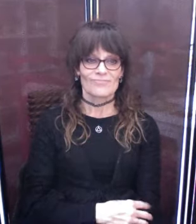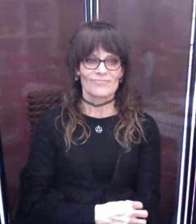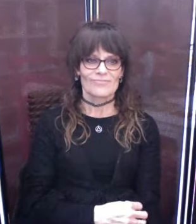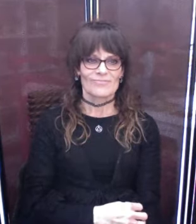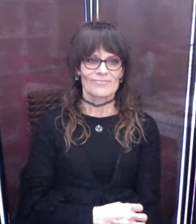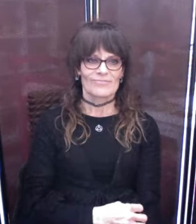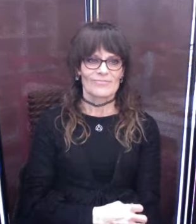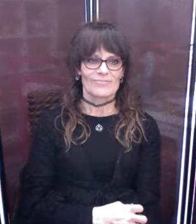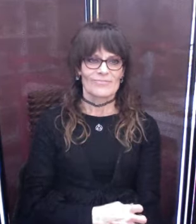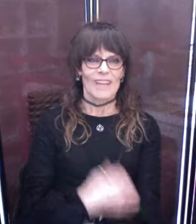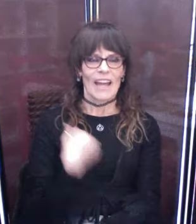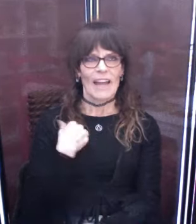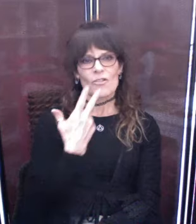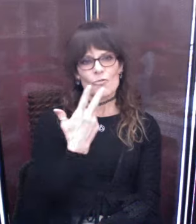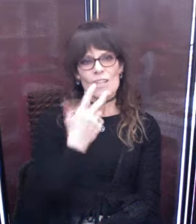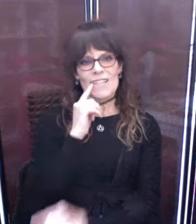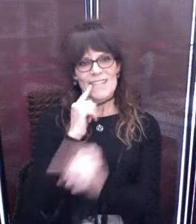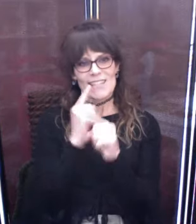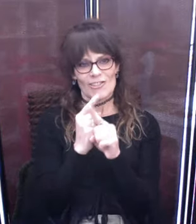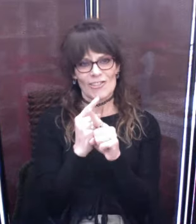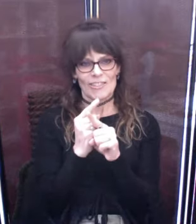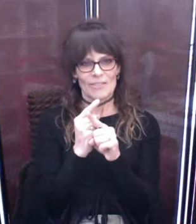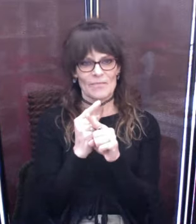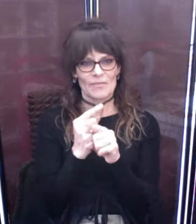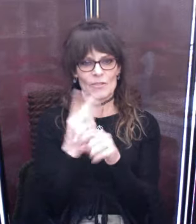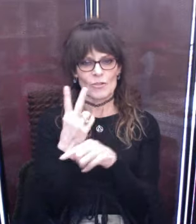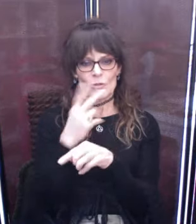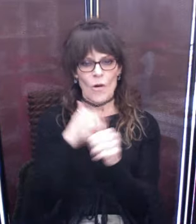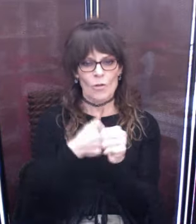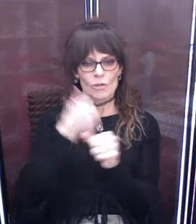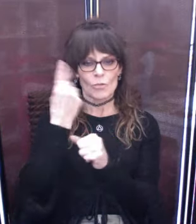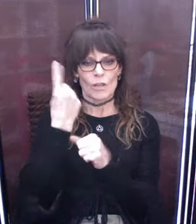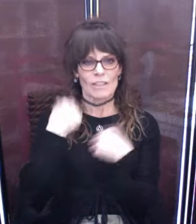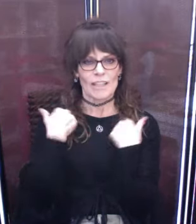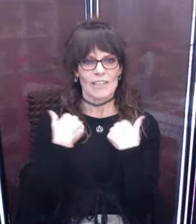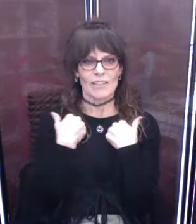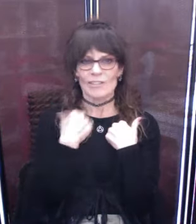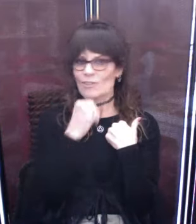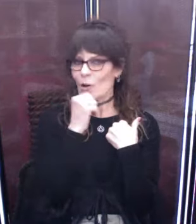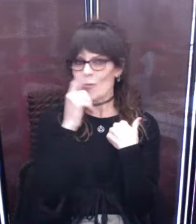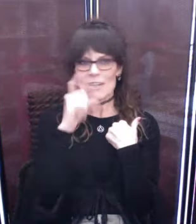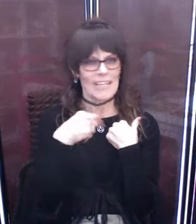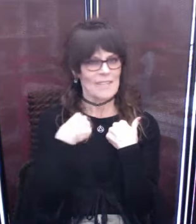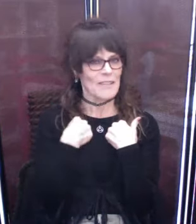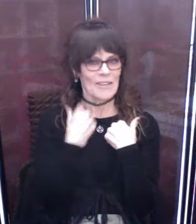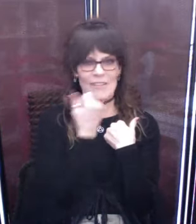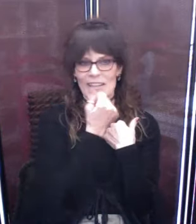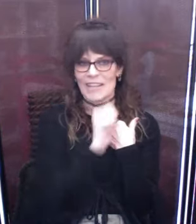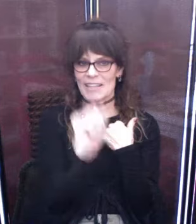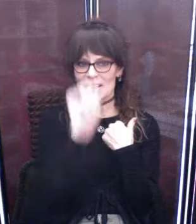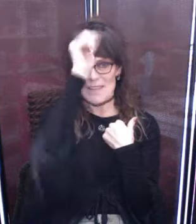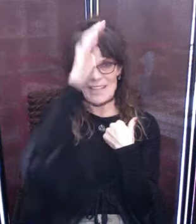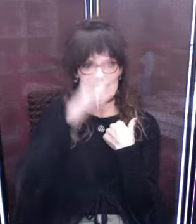I've got 3 sisters, 2 older, 1 younger. They do not need me or any man to take care of them. They are incredibly